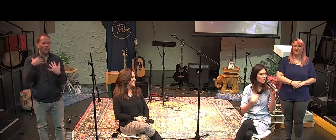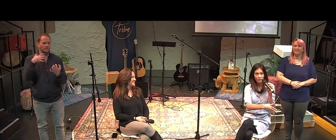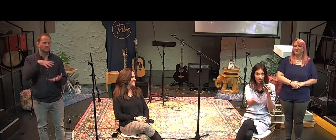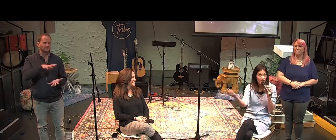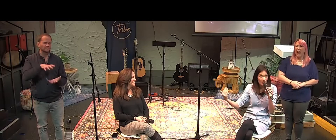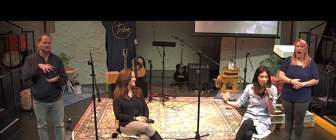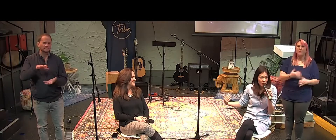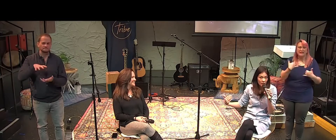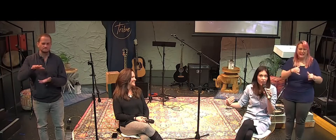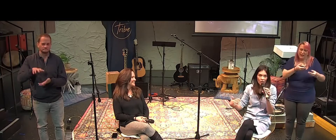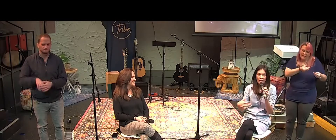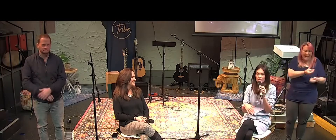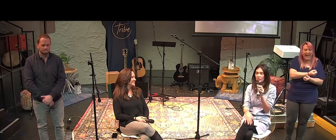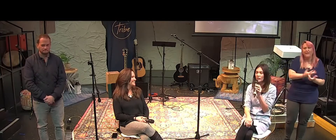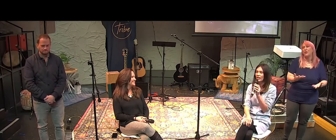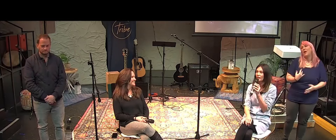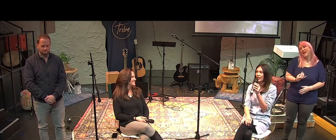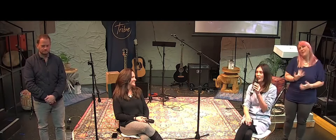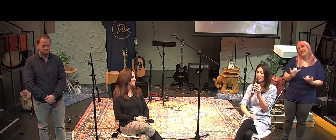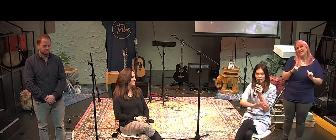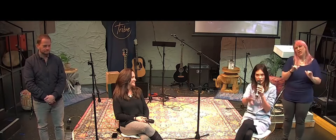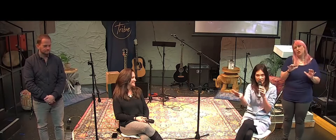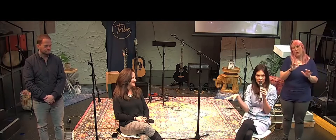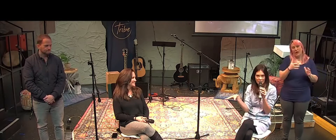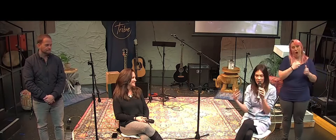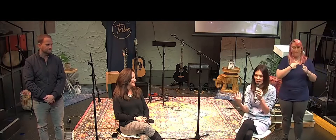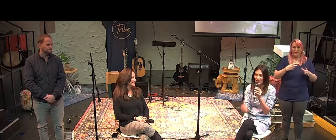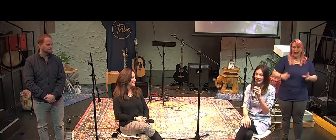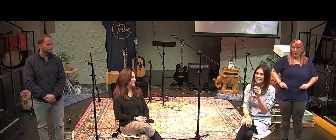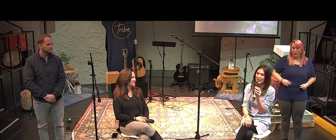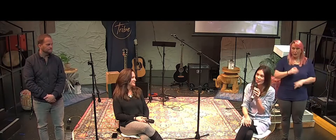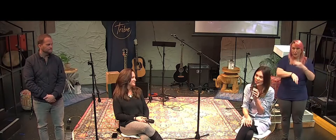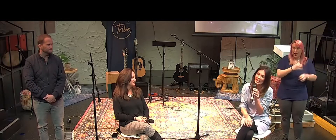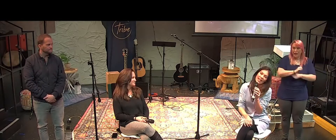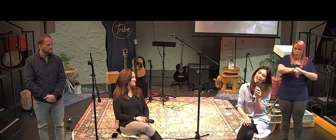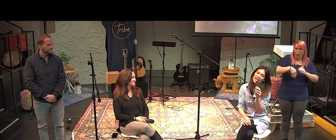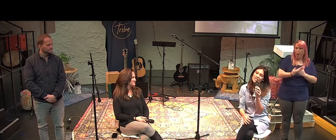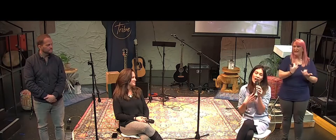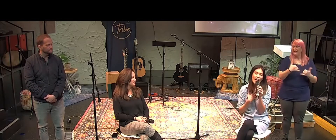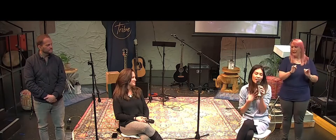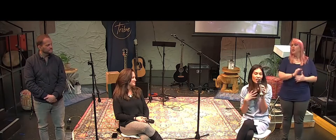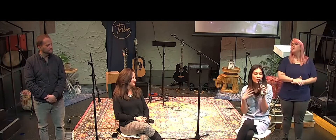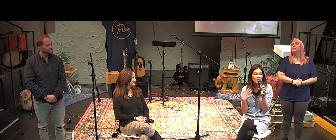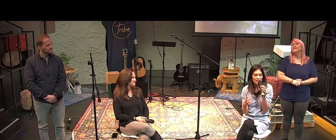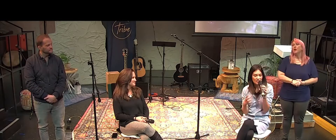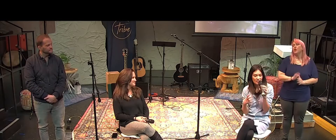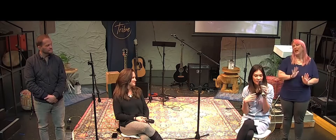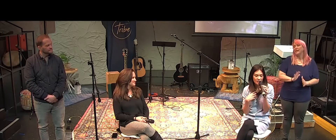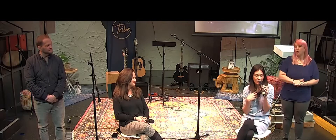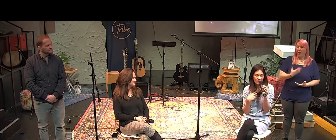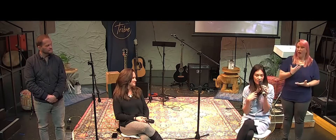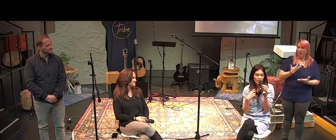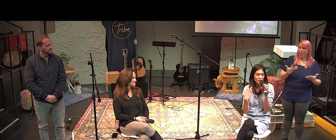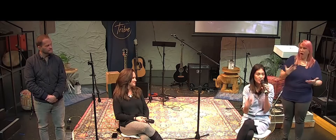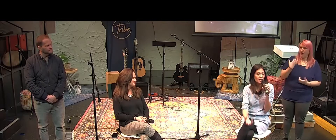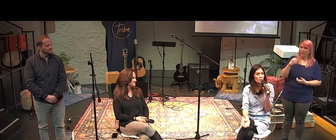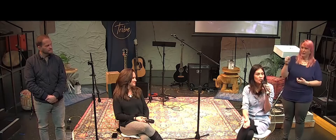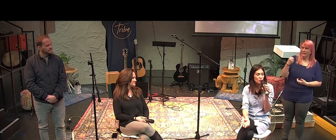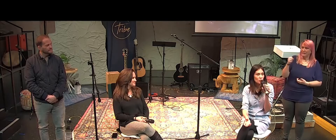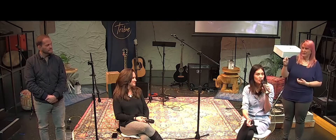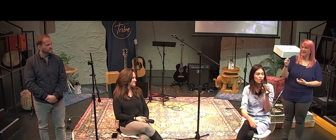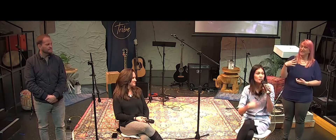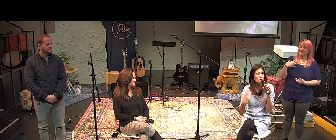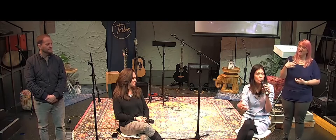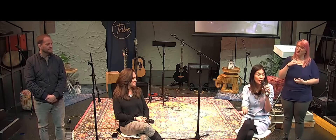I'm still feeding everybody? Oh, okay, I'm still doing that? Okay, I'm still changing diapers? Great. So So I had a lot of resistance and a lot of